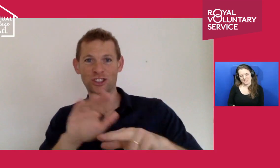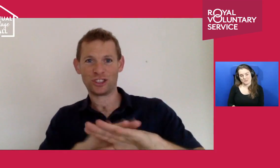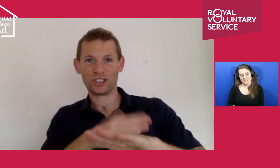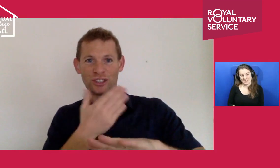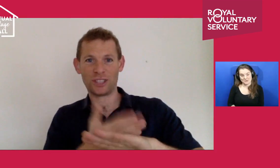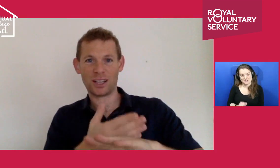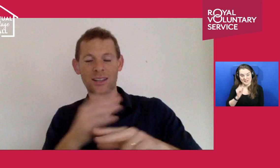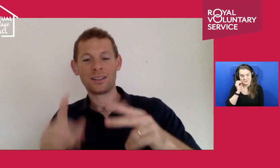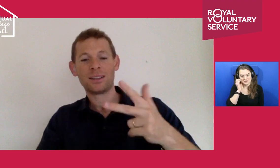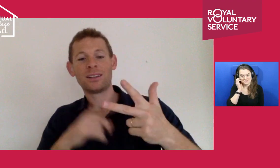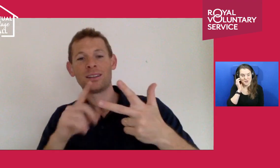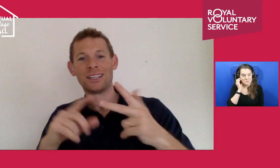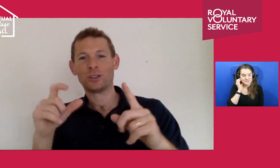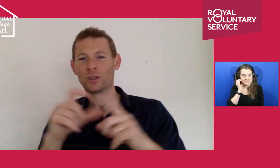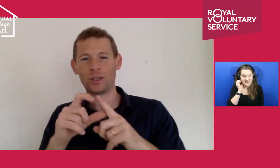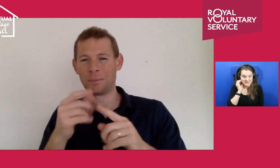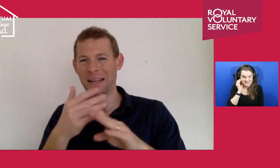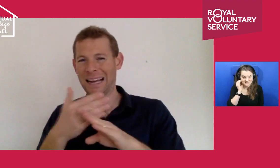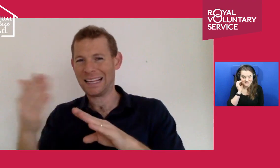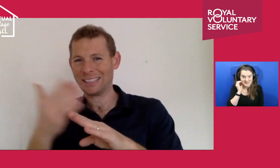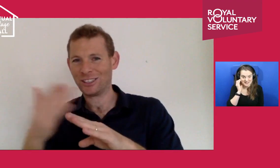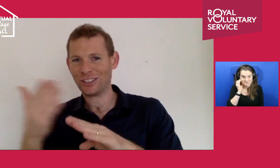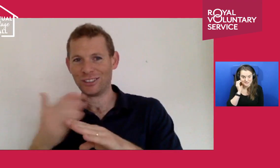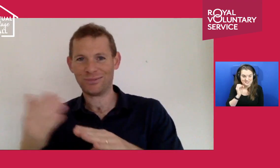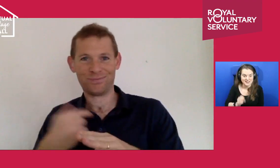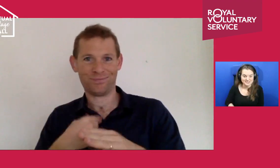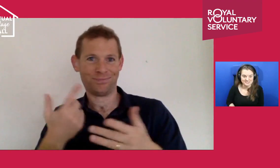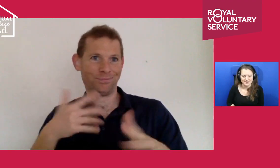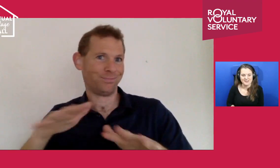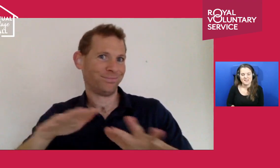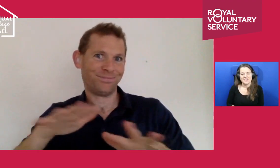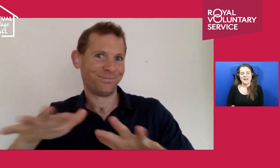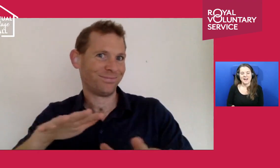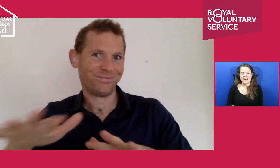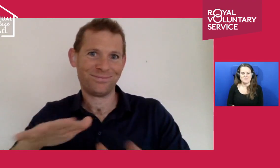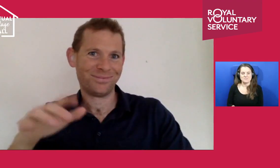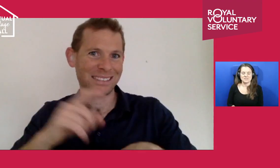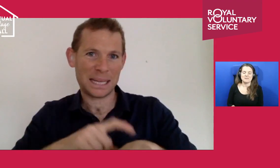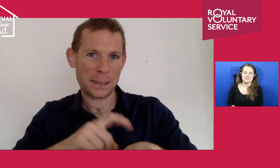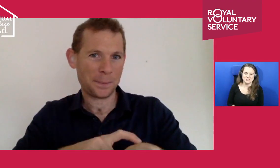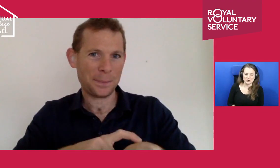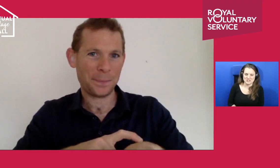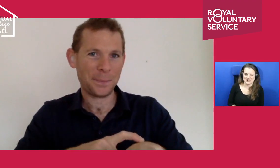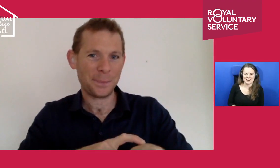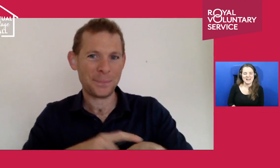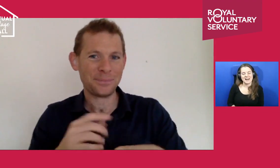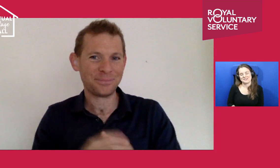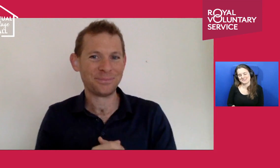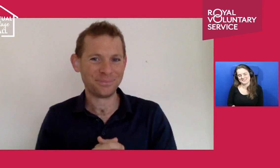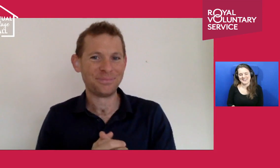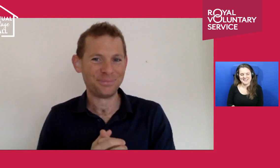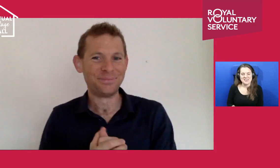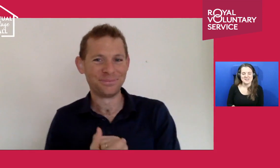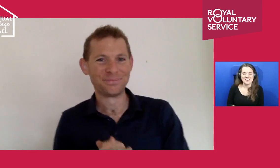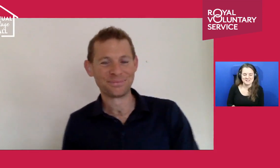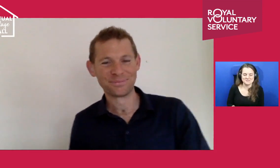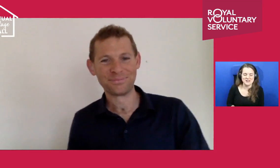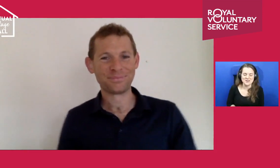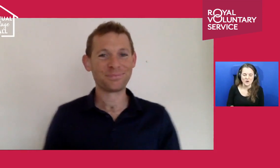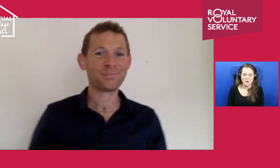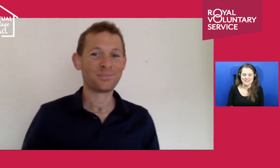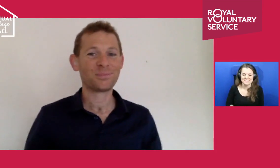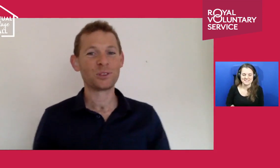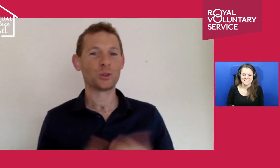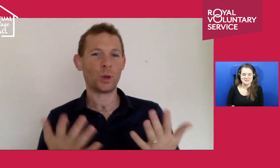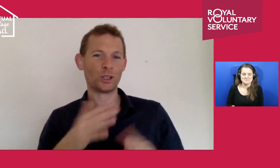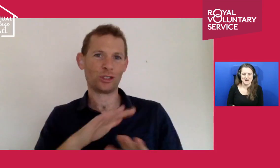helped with language development. Now, my second son and my daughter, they're